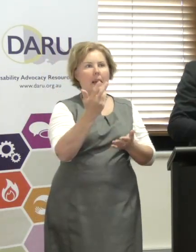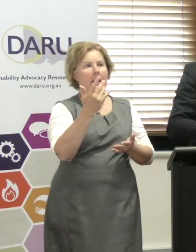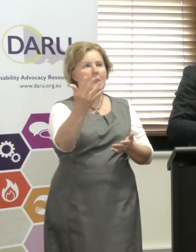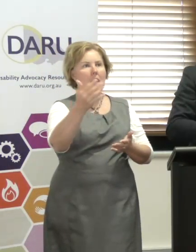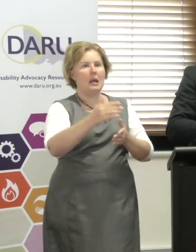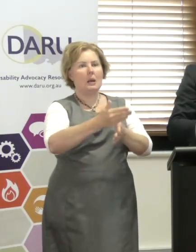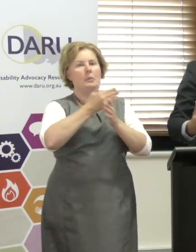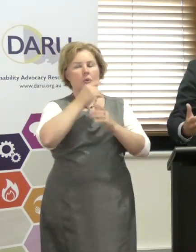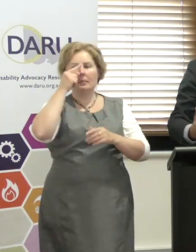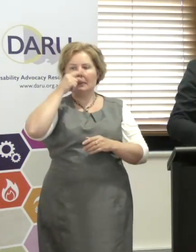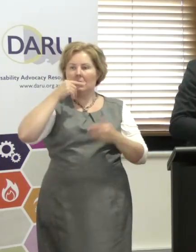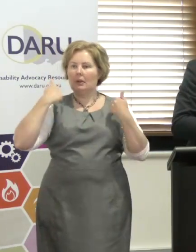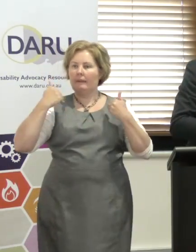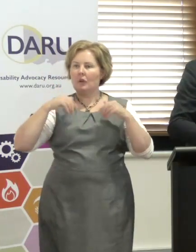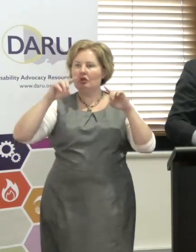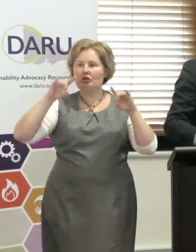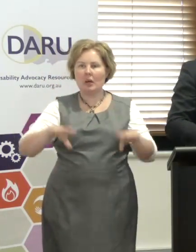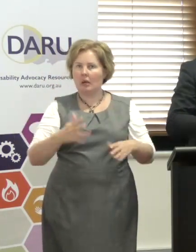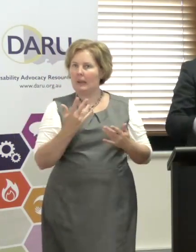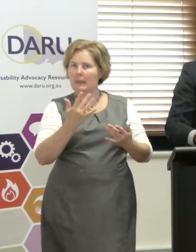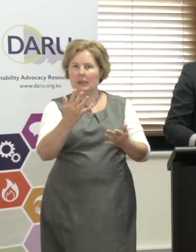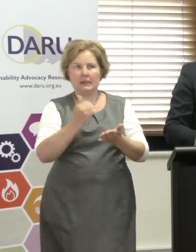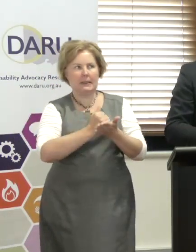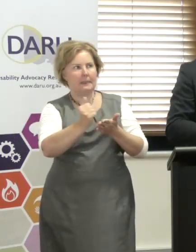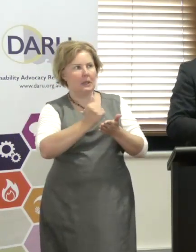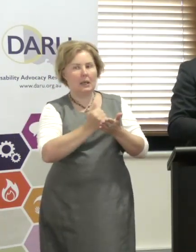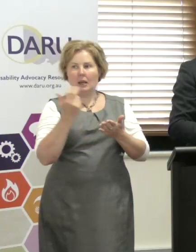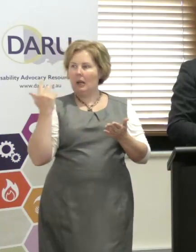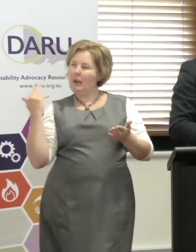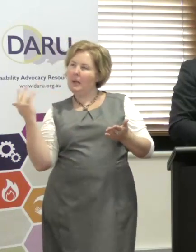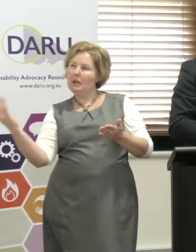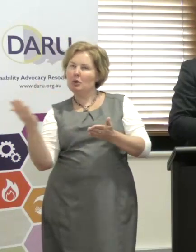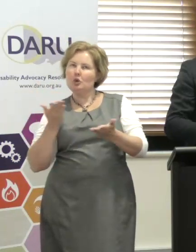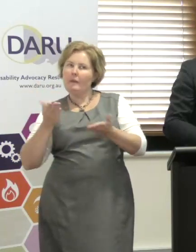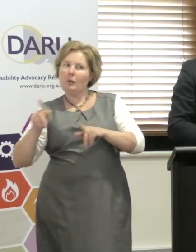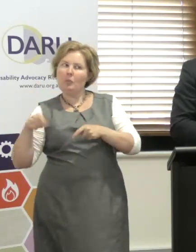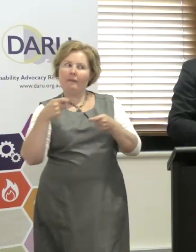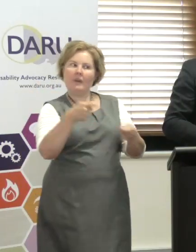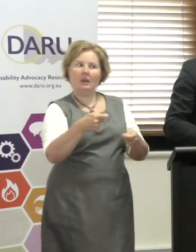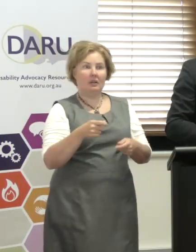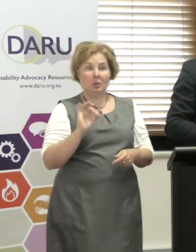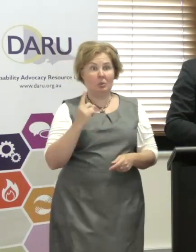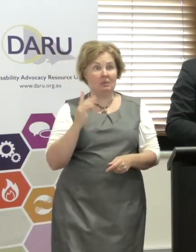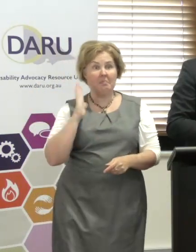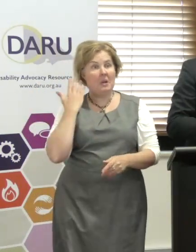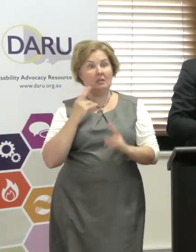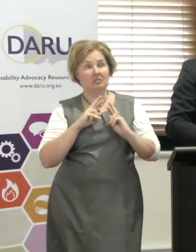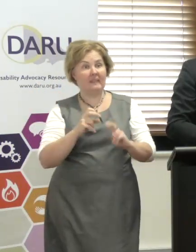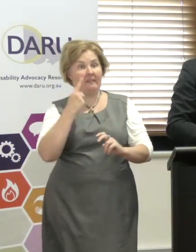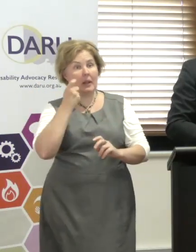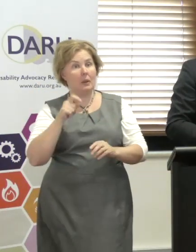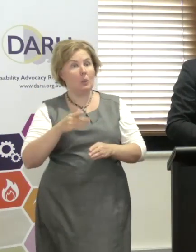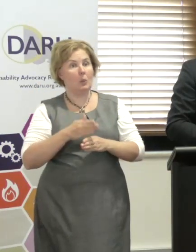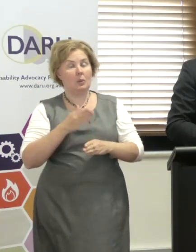that, which you would imagine would drive a lot of, how many service providers you did. No one had actually done that work. No